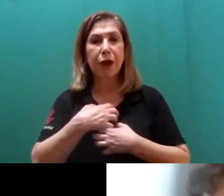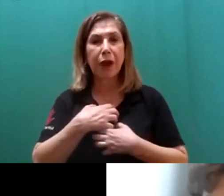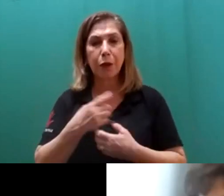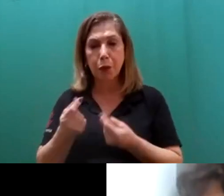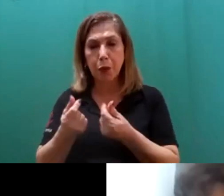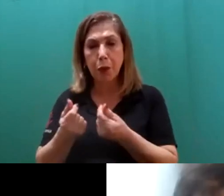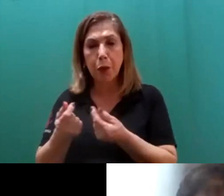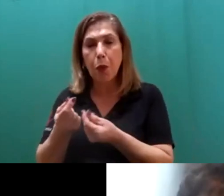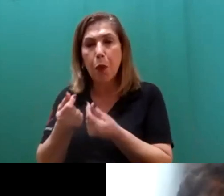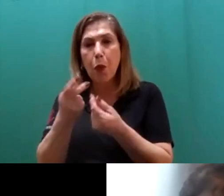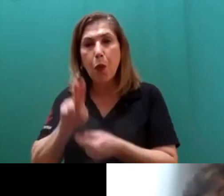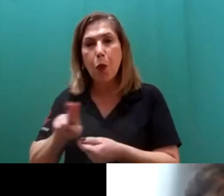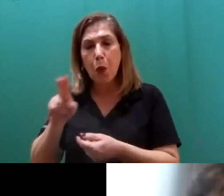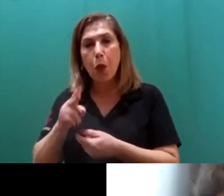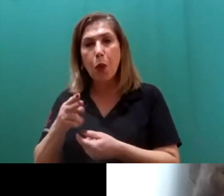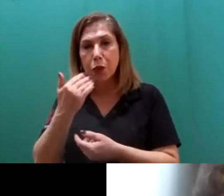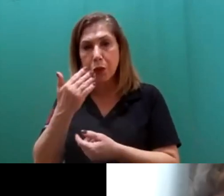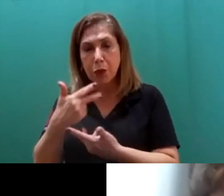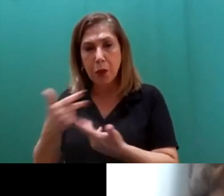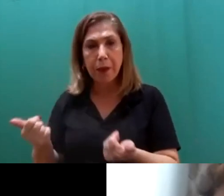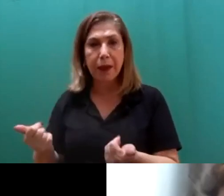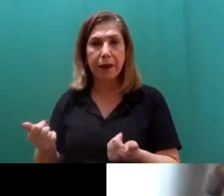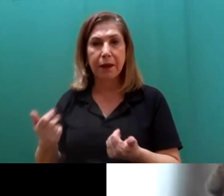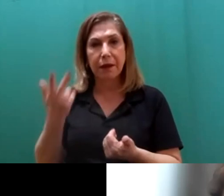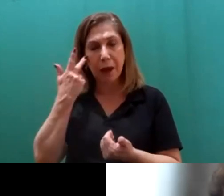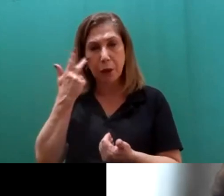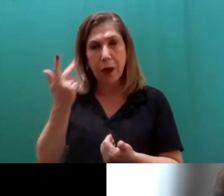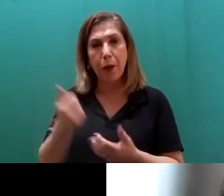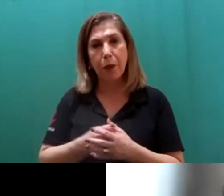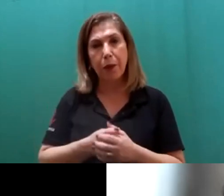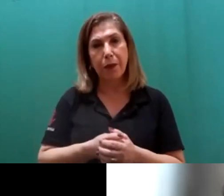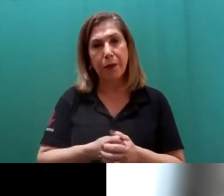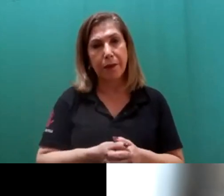as it is not the end of a line, but the beginning. So how we